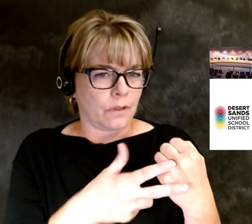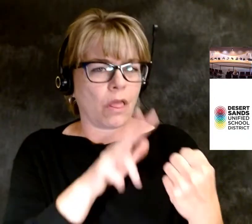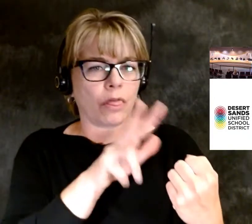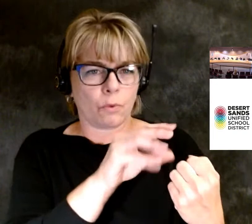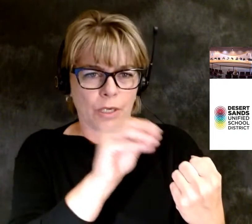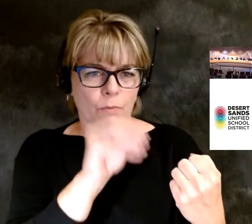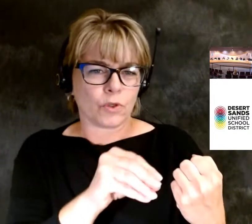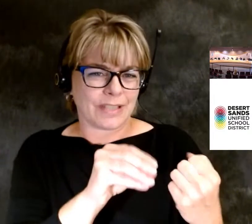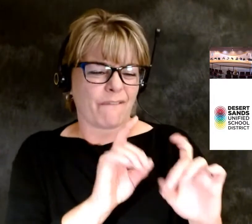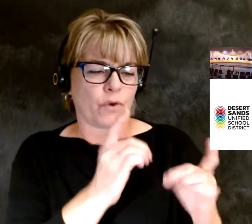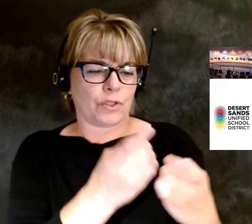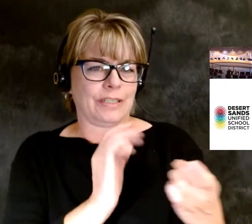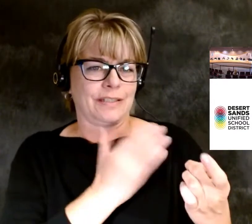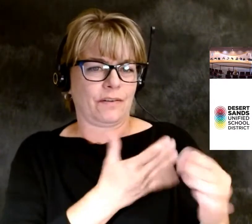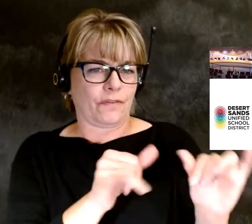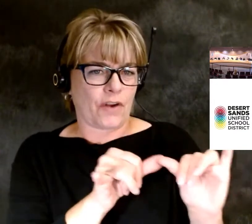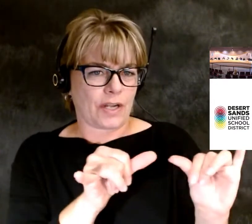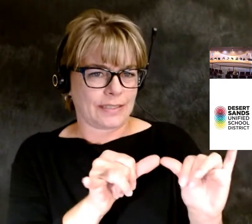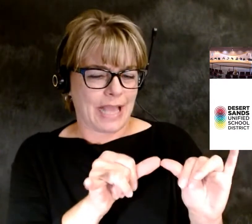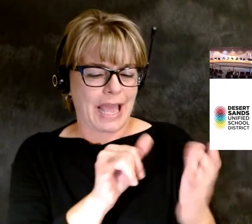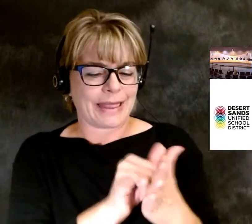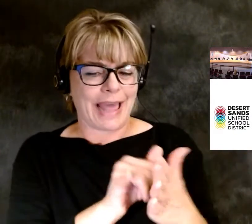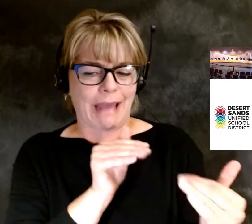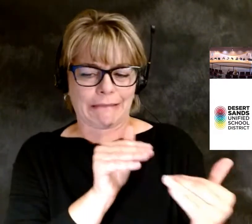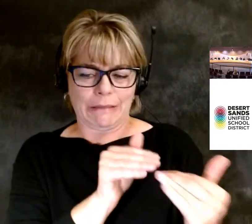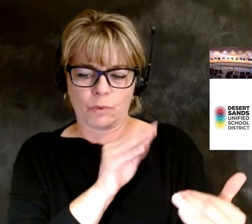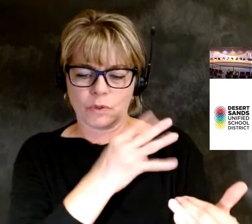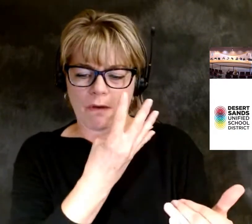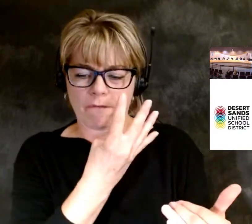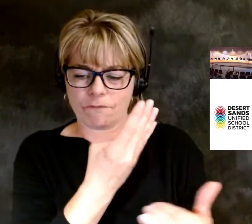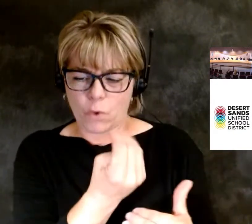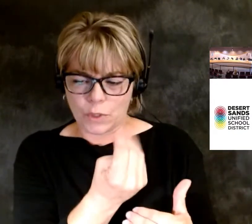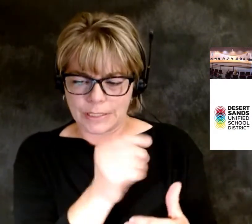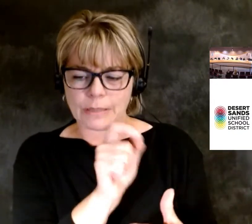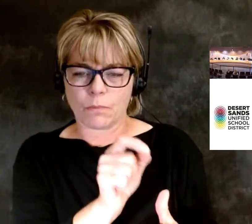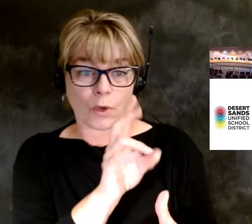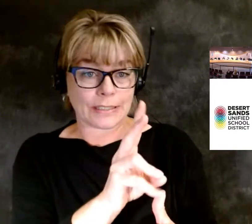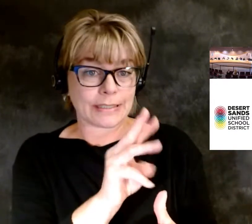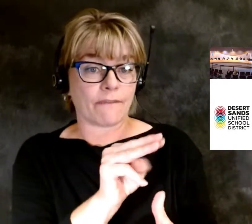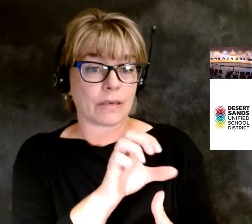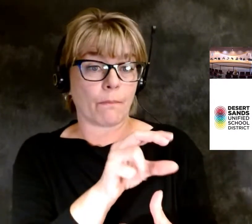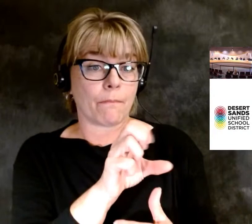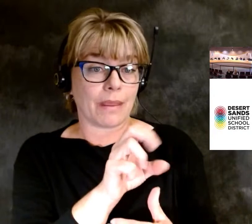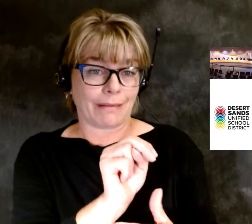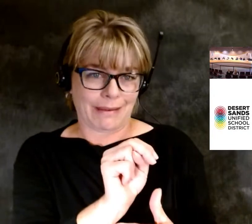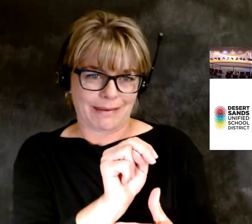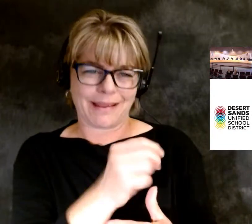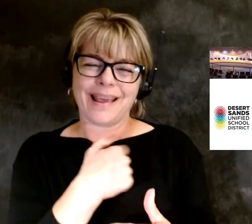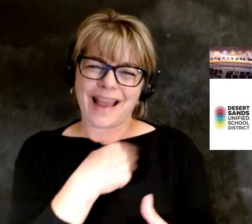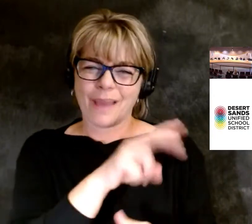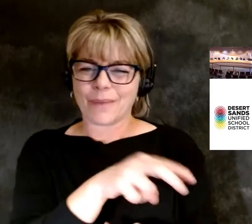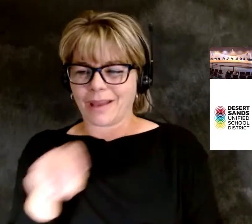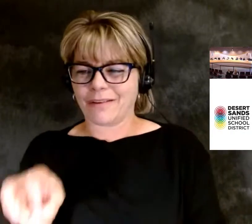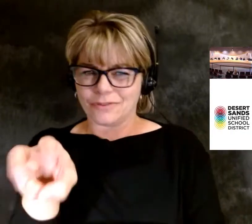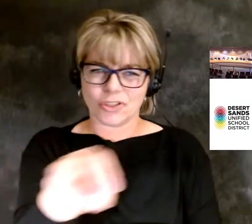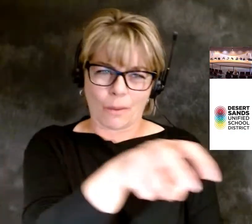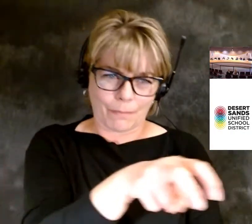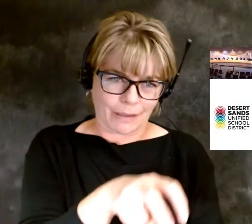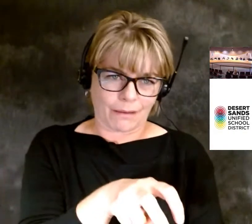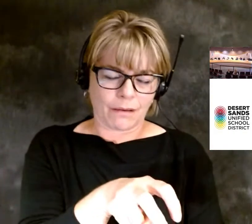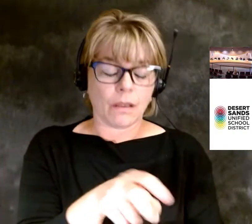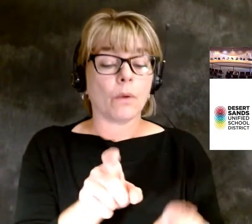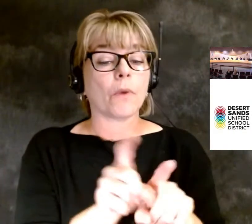3%, and that's 14.7 million. So I'm kind of jumping around. Now we have restricted side of that